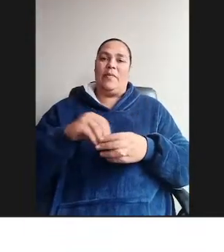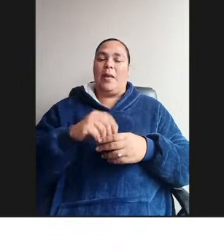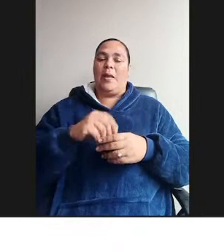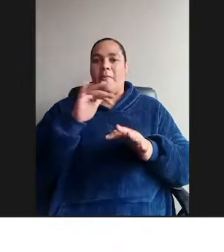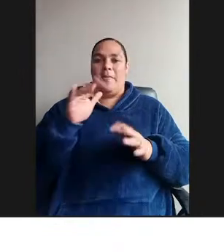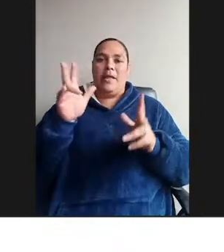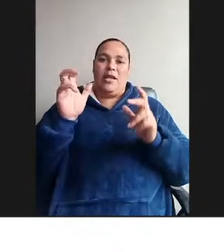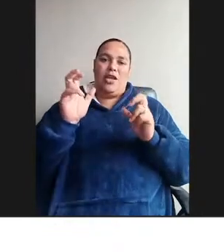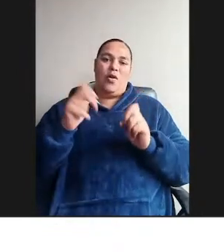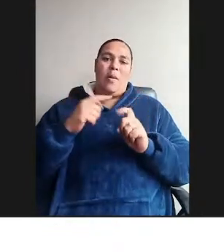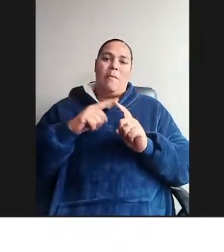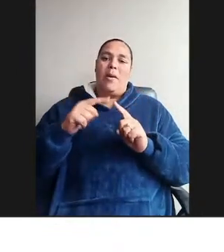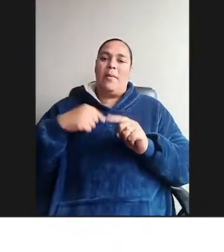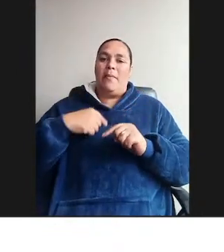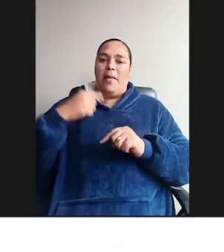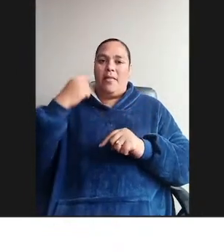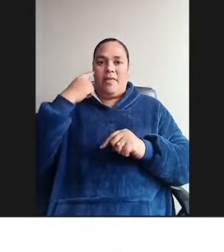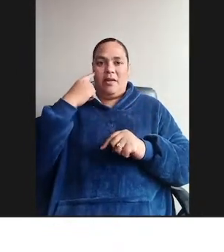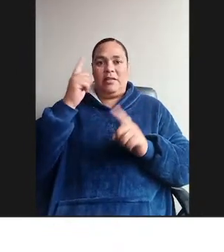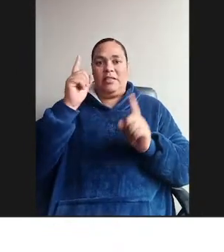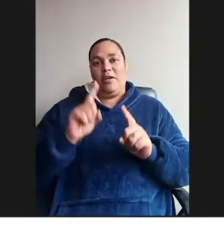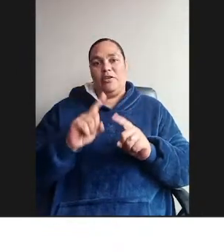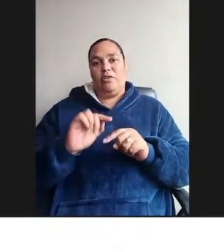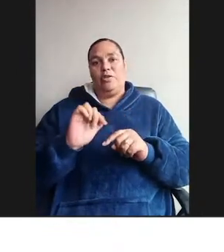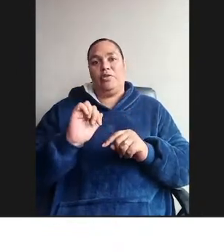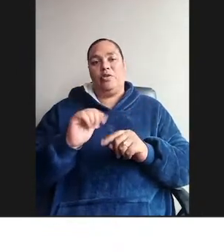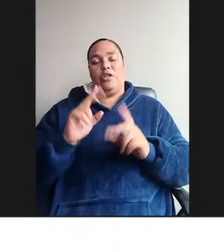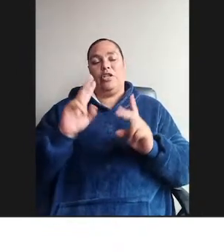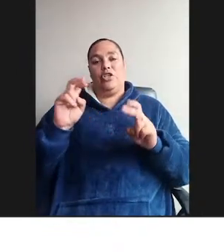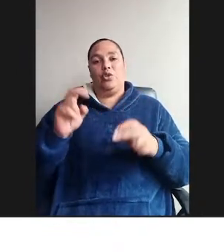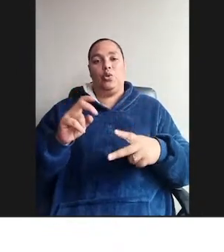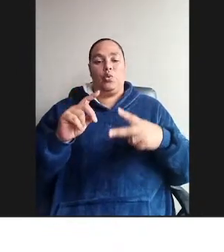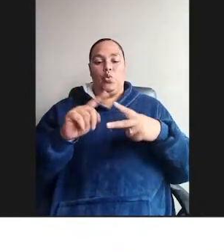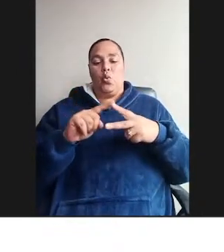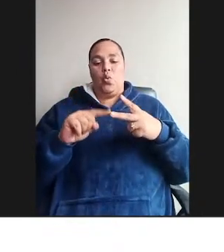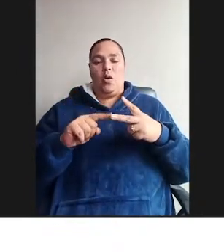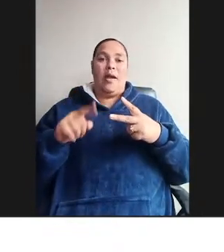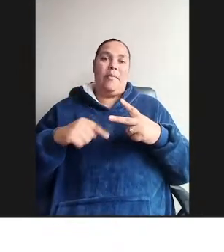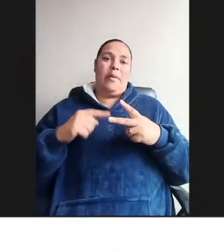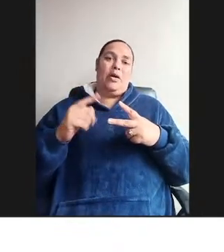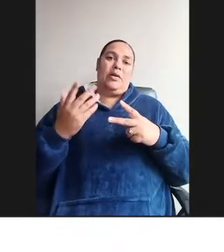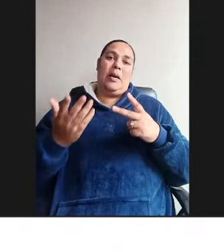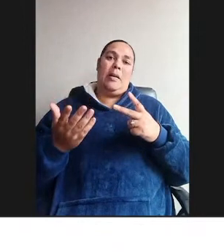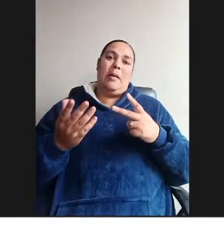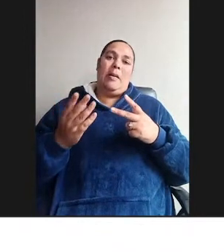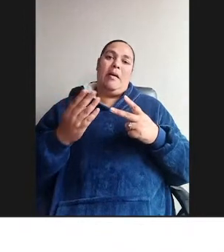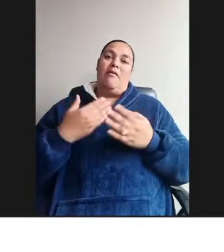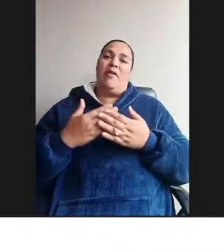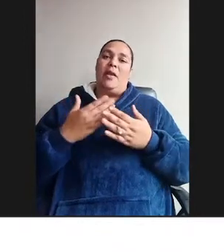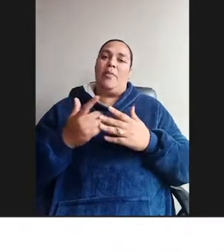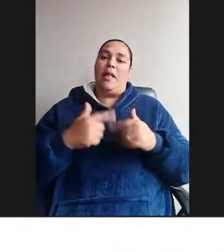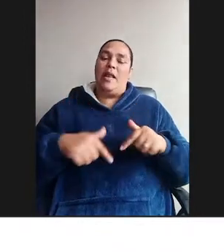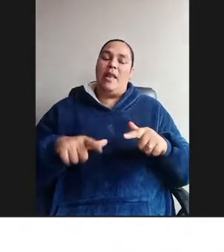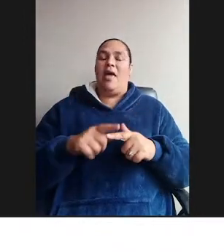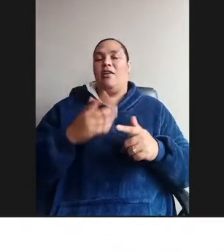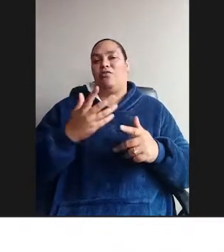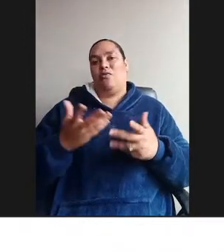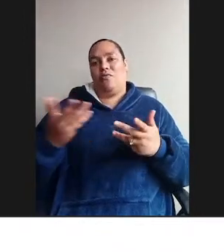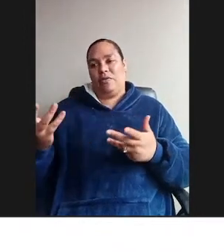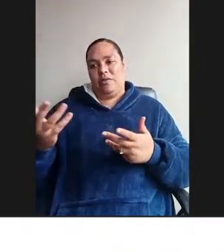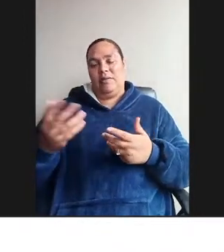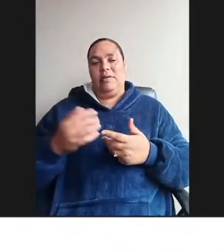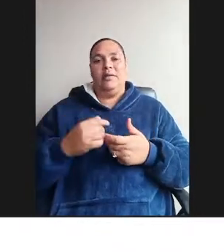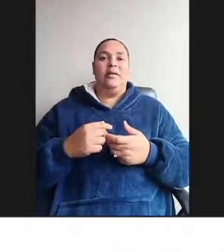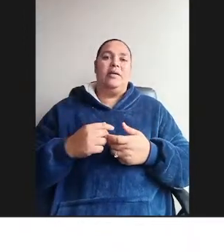that especially the 2 issues mentioned in terms of the Bella Bill, the land and so forth, it's